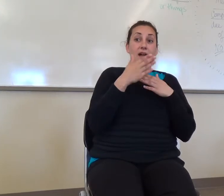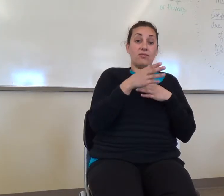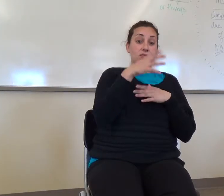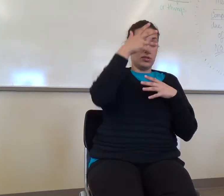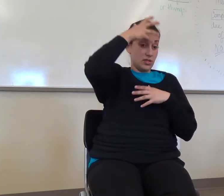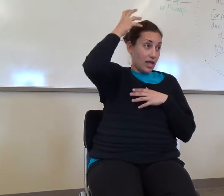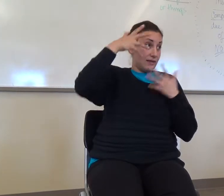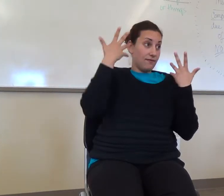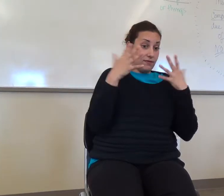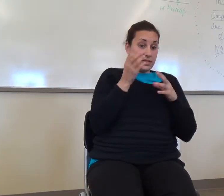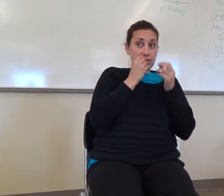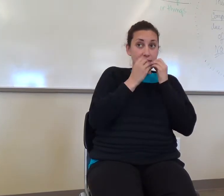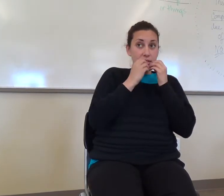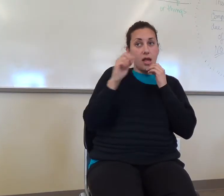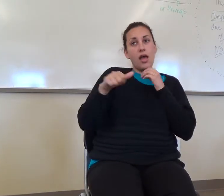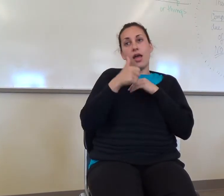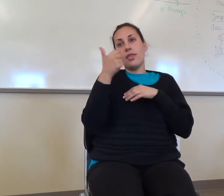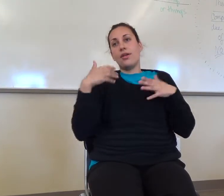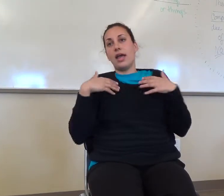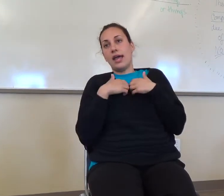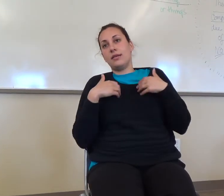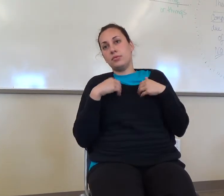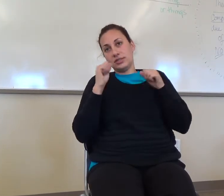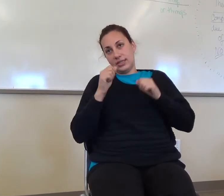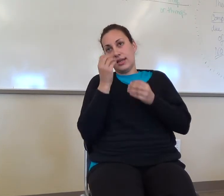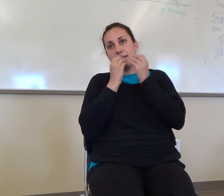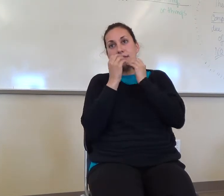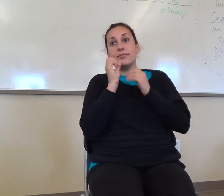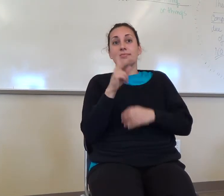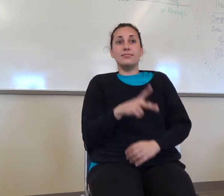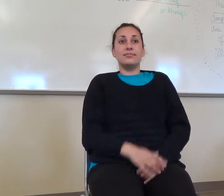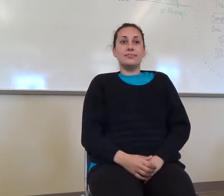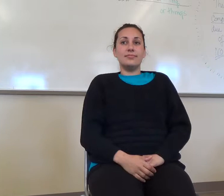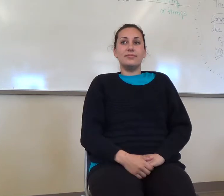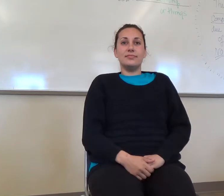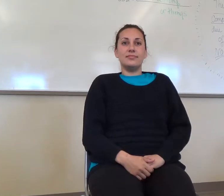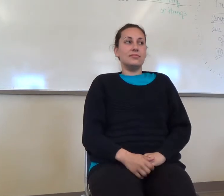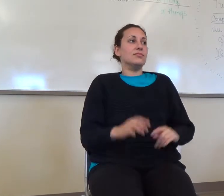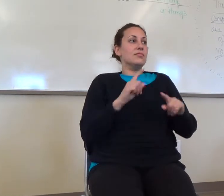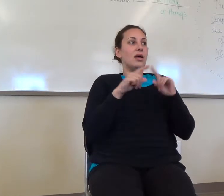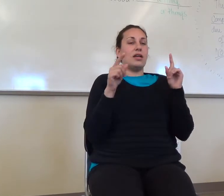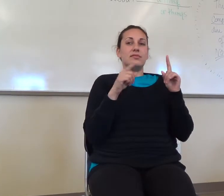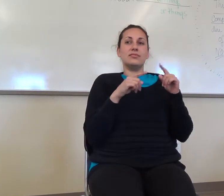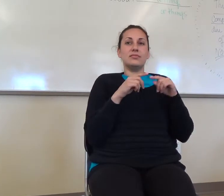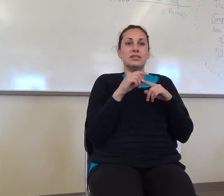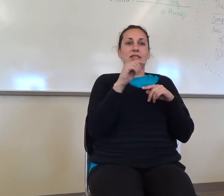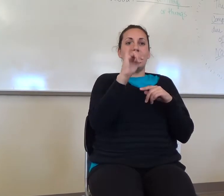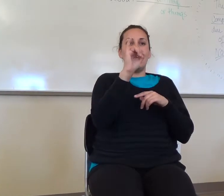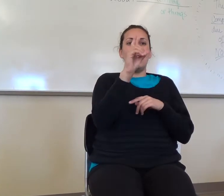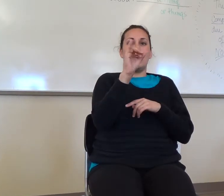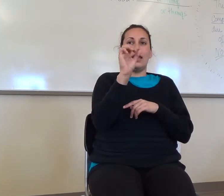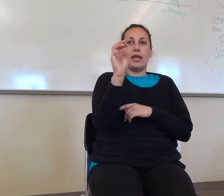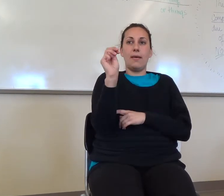eat. Okay, that's where that came from. But it's an idiom, something that can go on your blue